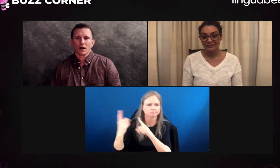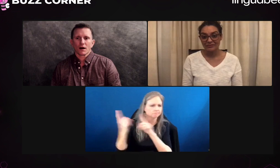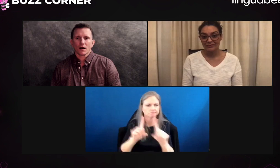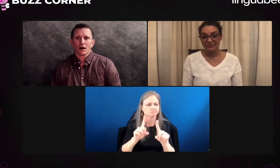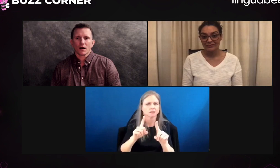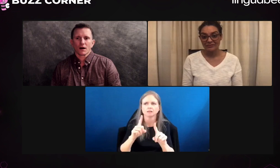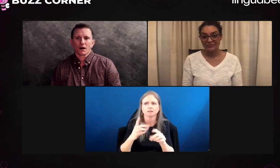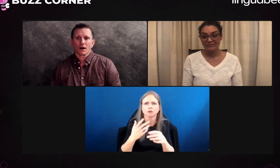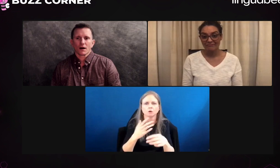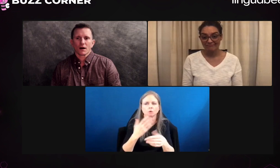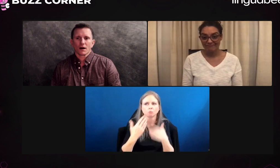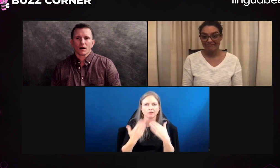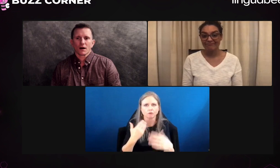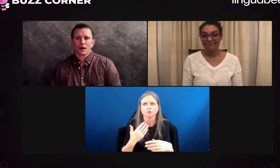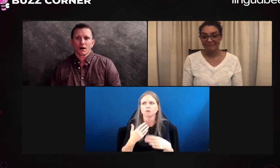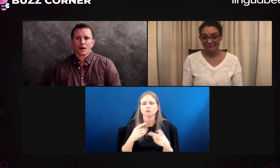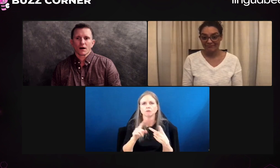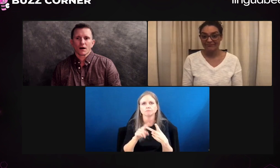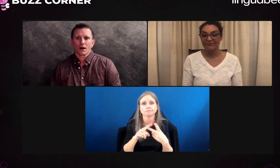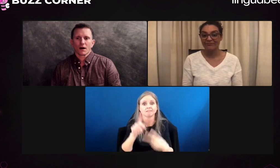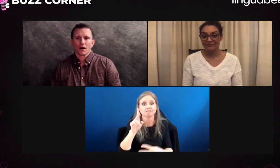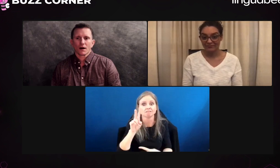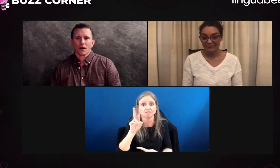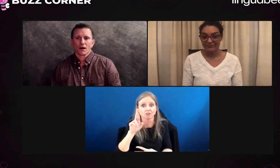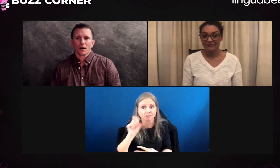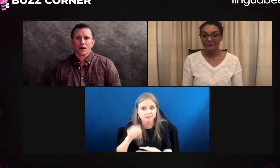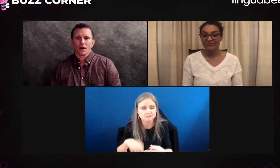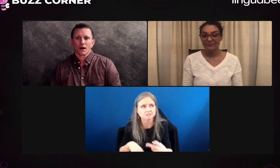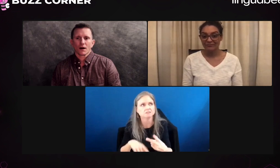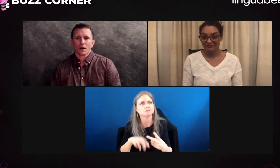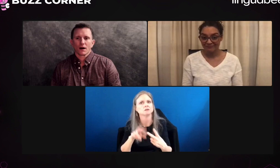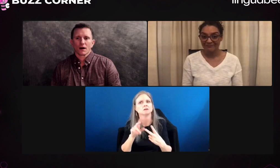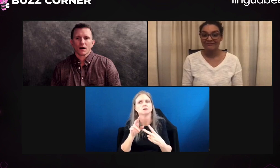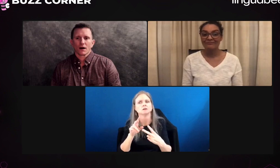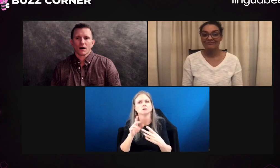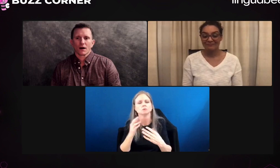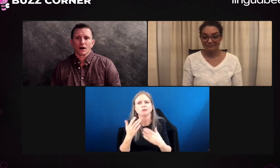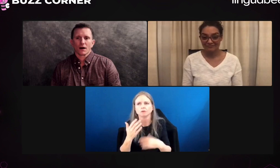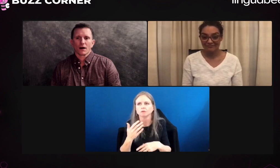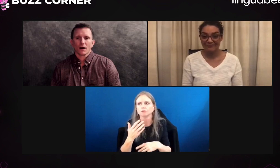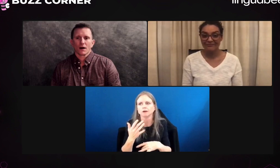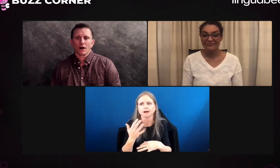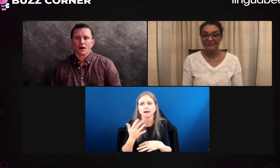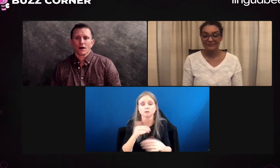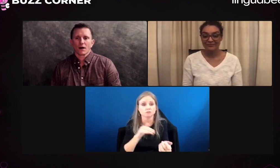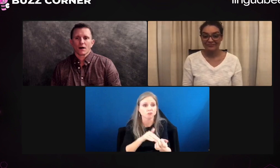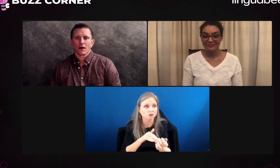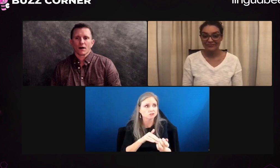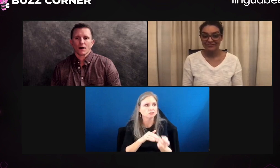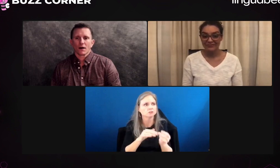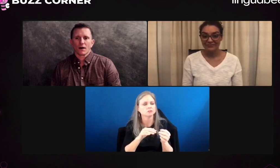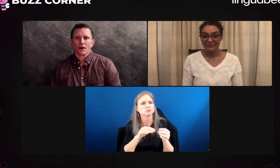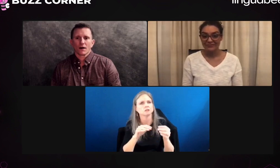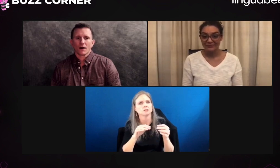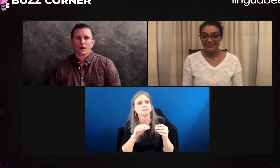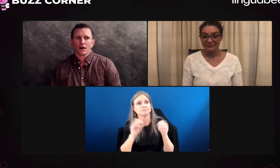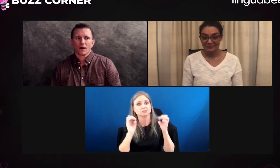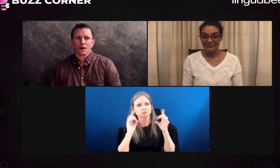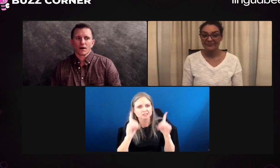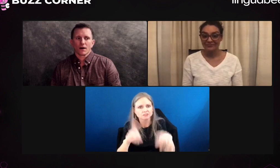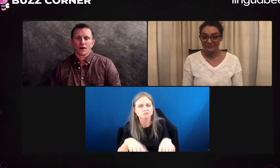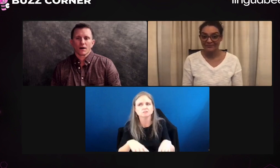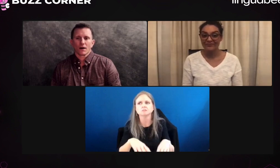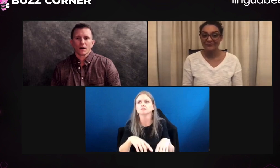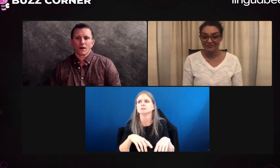residency where they have a secondary individual involved, whether it is for VRS, whether it's